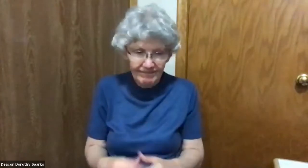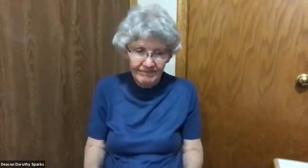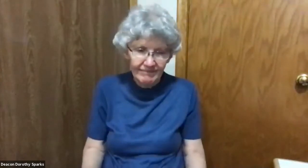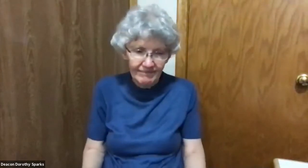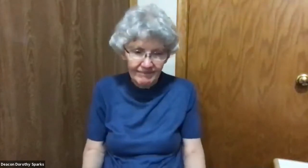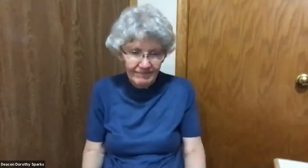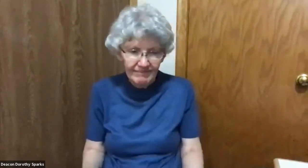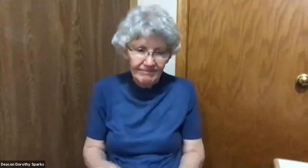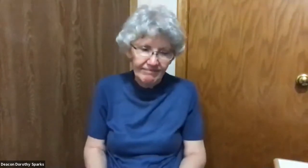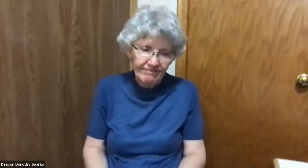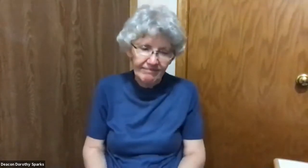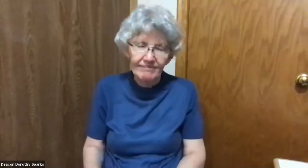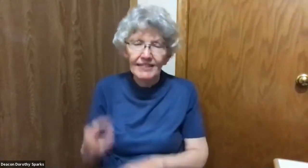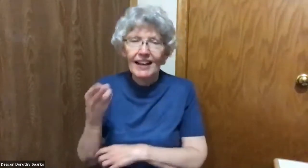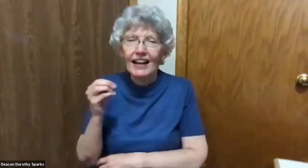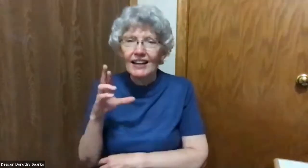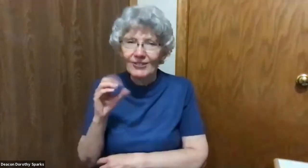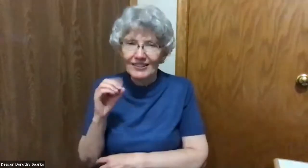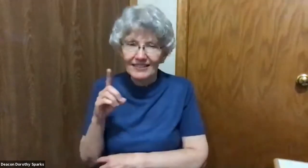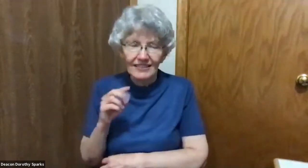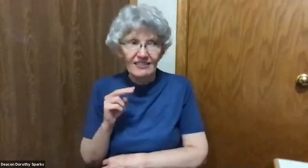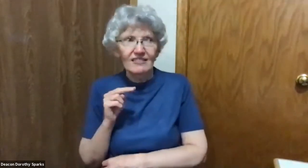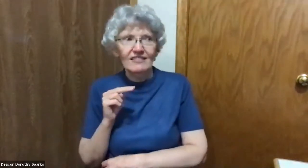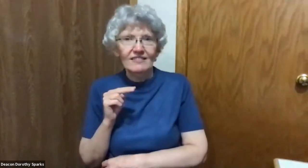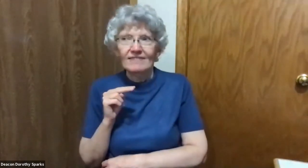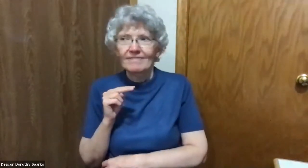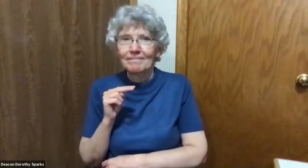John also said that Herod had done many other bad things.